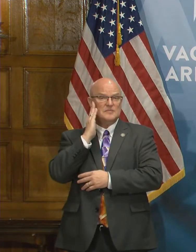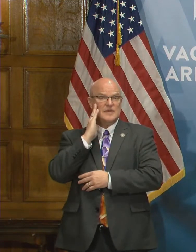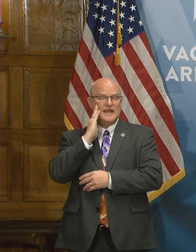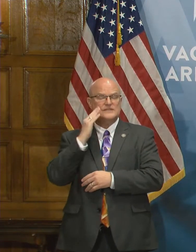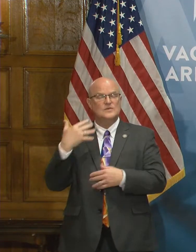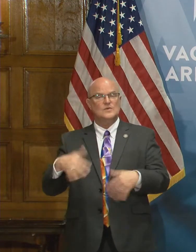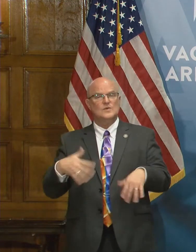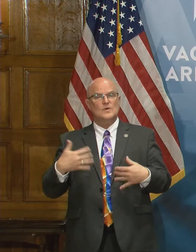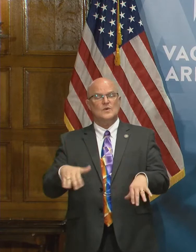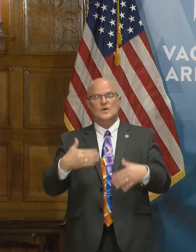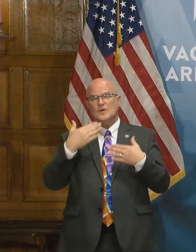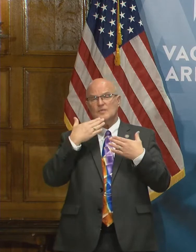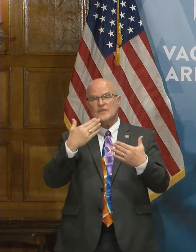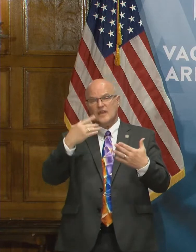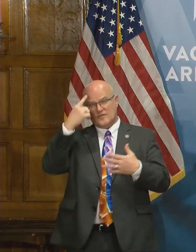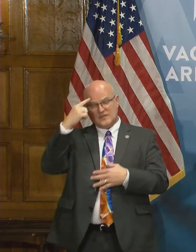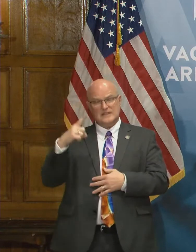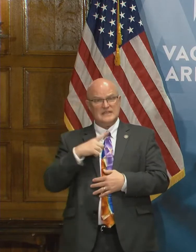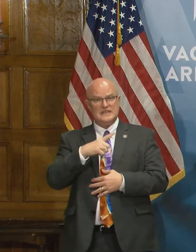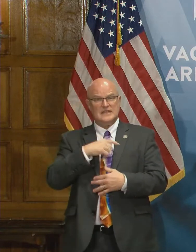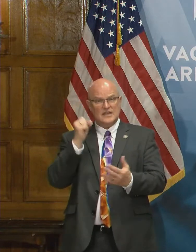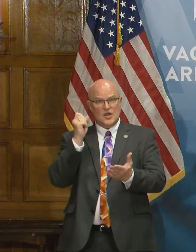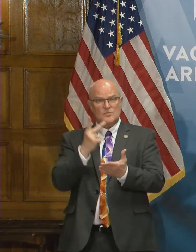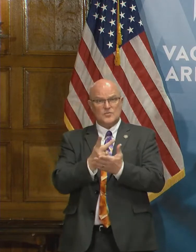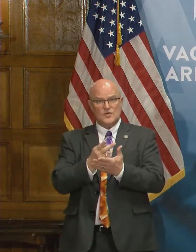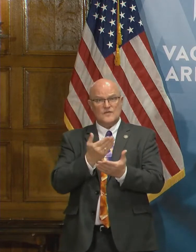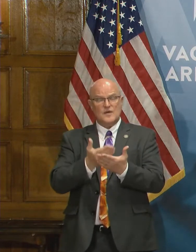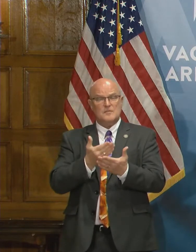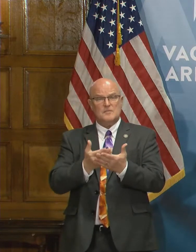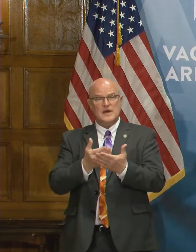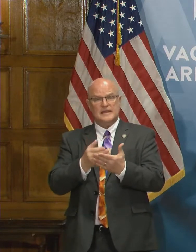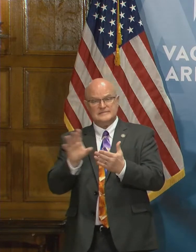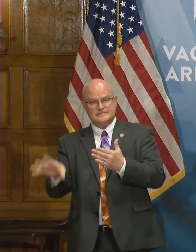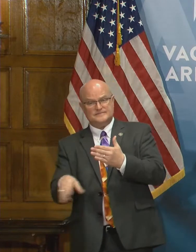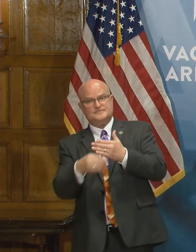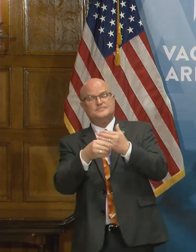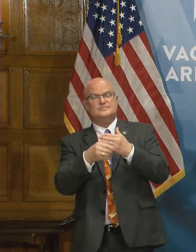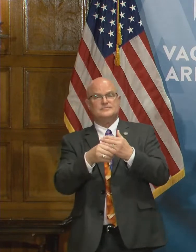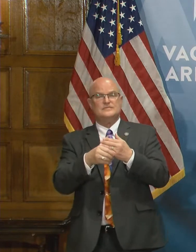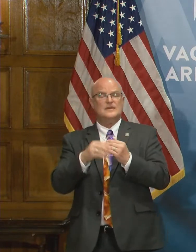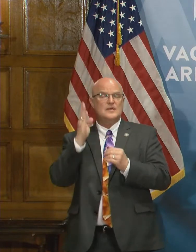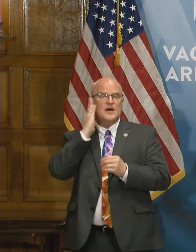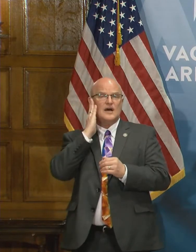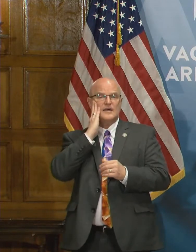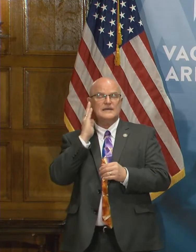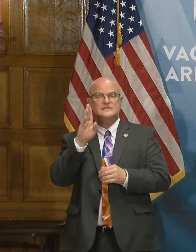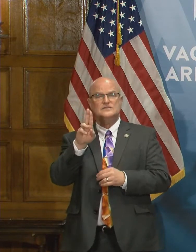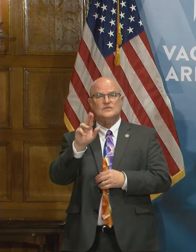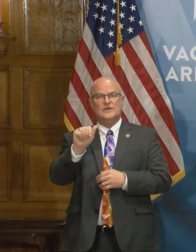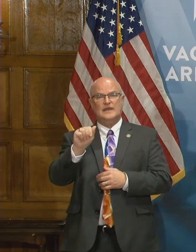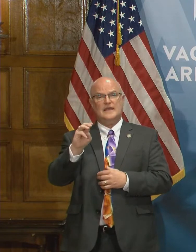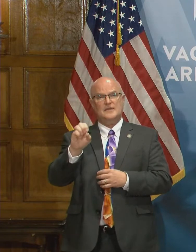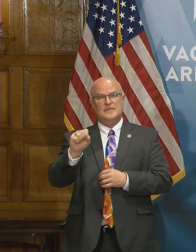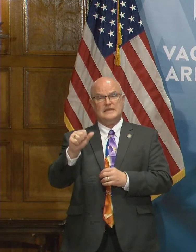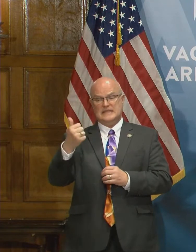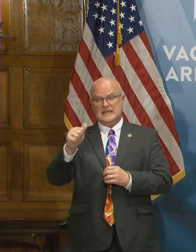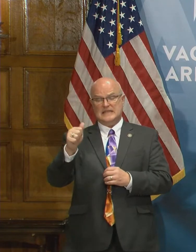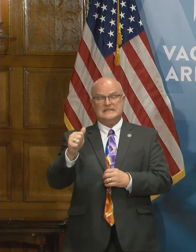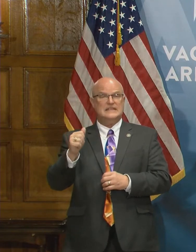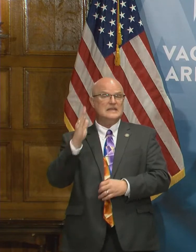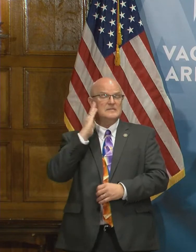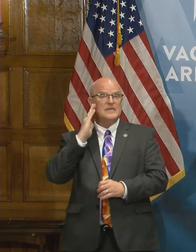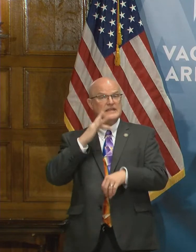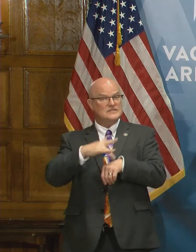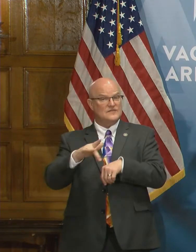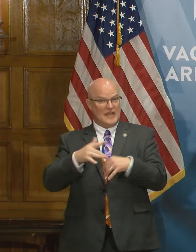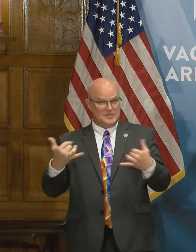grateful for the General Assembly approving the funding for additional hospital beds at UAMS. The 10 additional beds are now